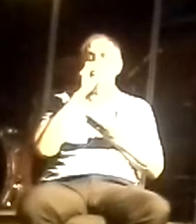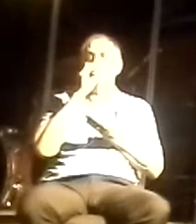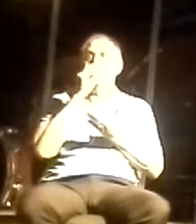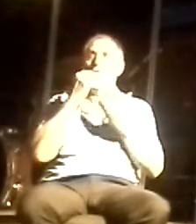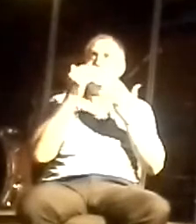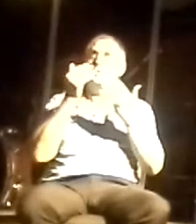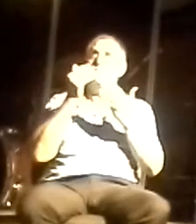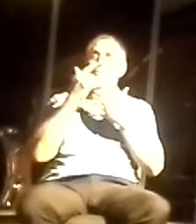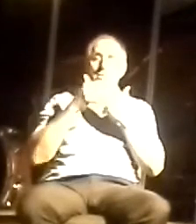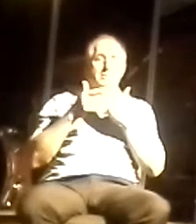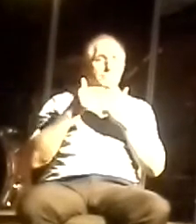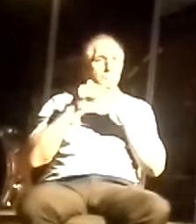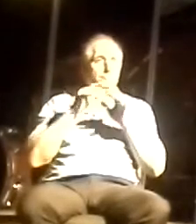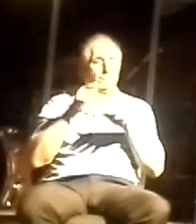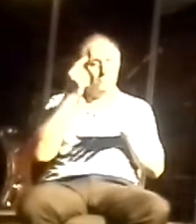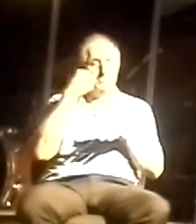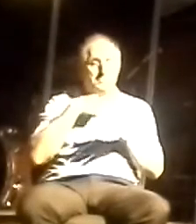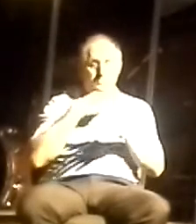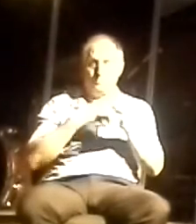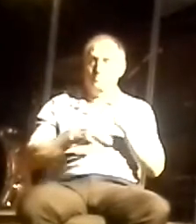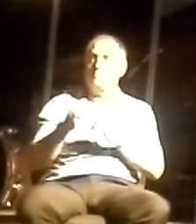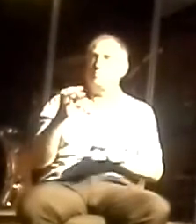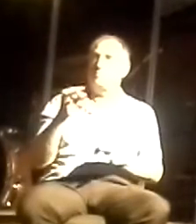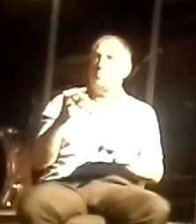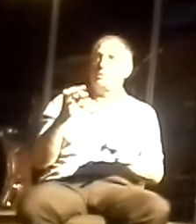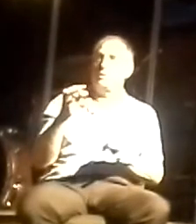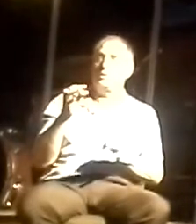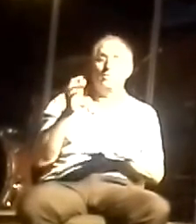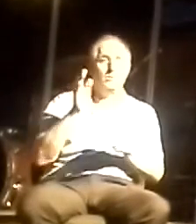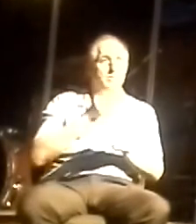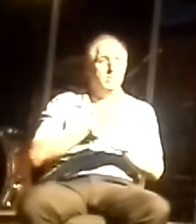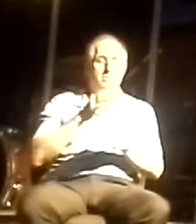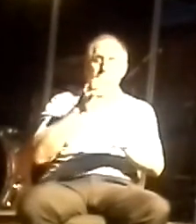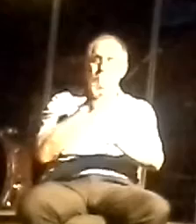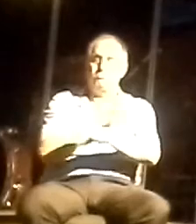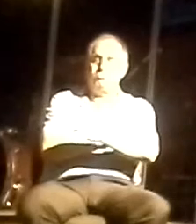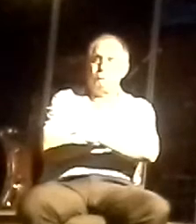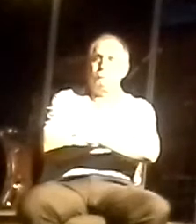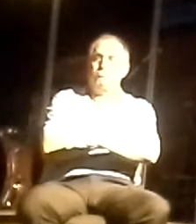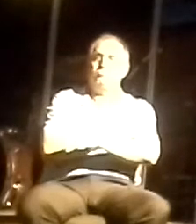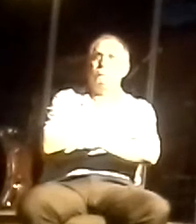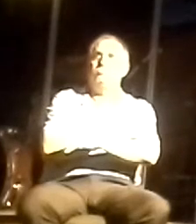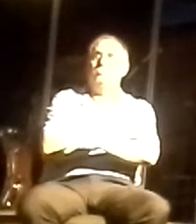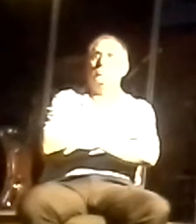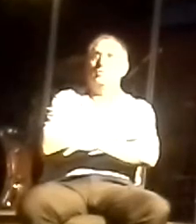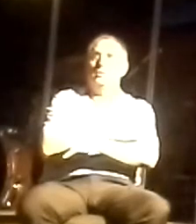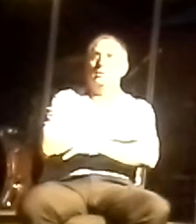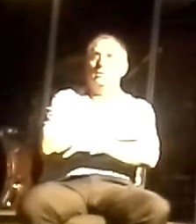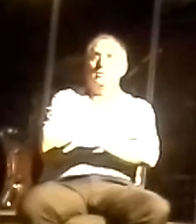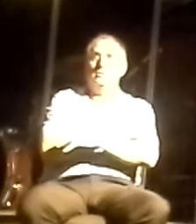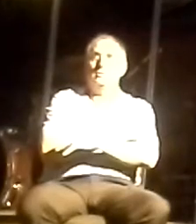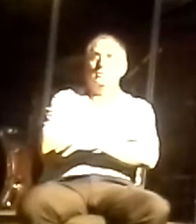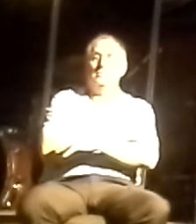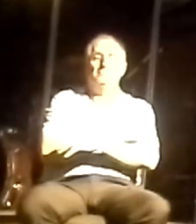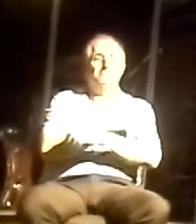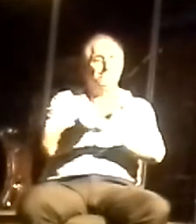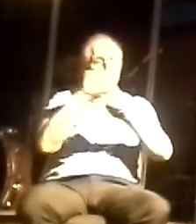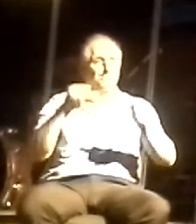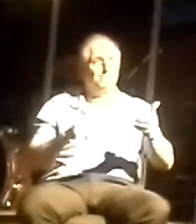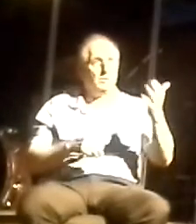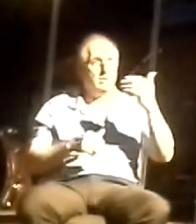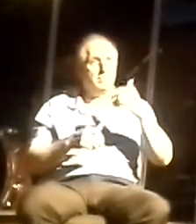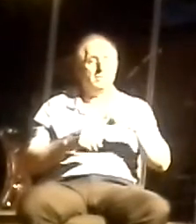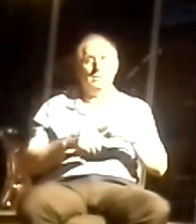Jesus, thank you for your blood that was shed for me. This song is so powerful. It's come to the altar.